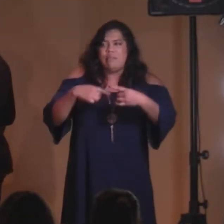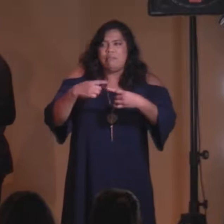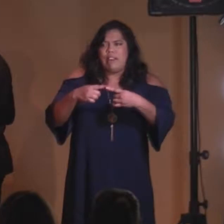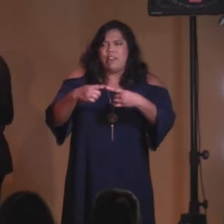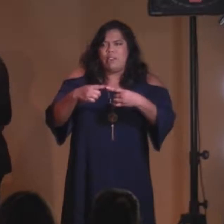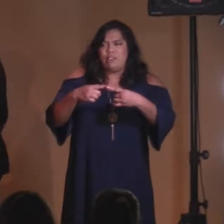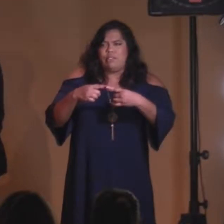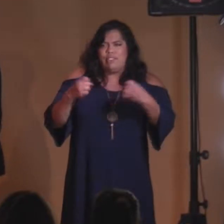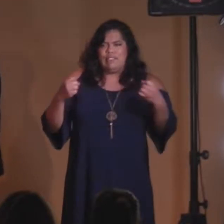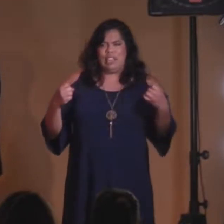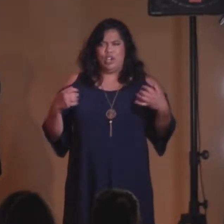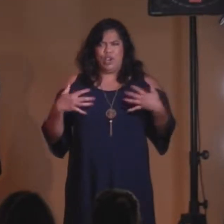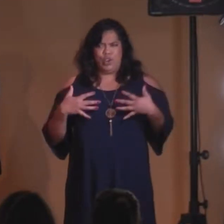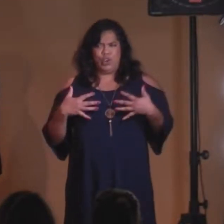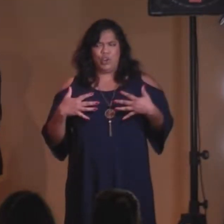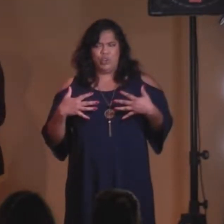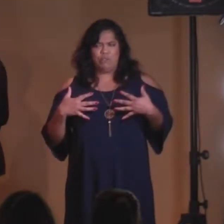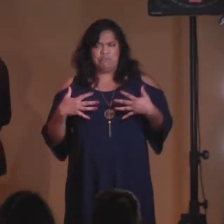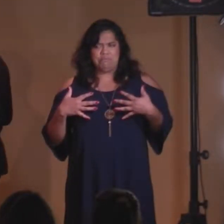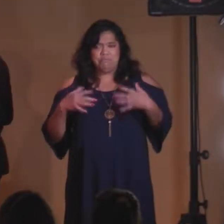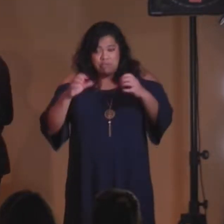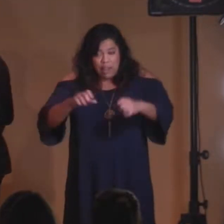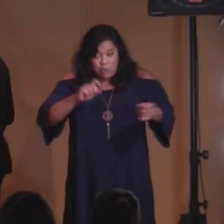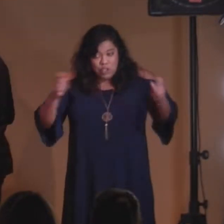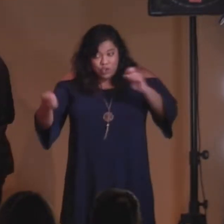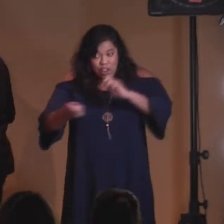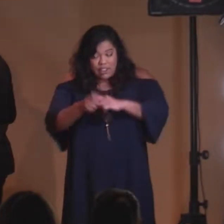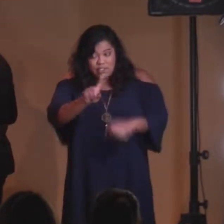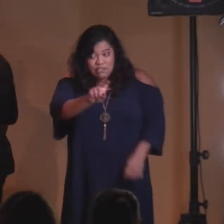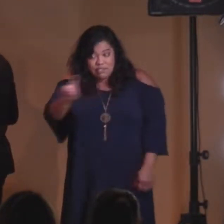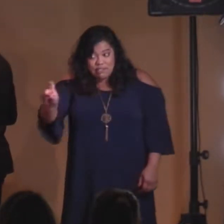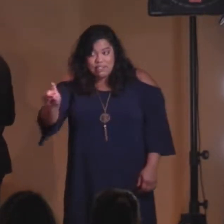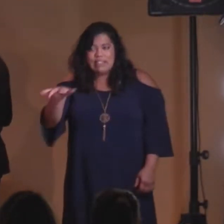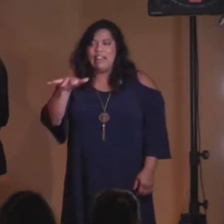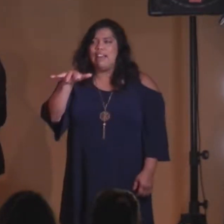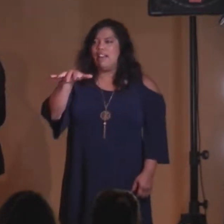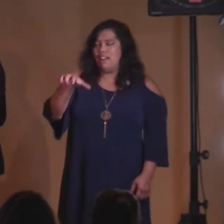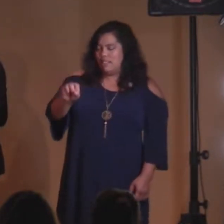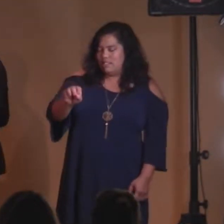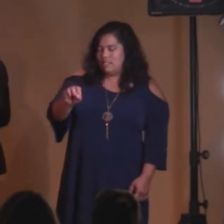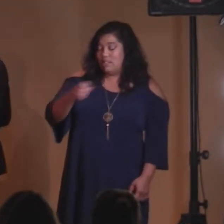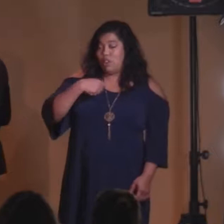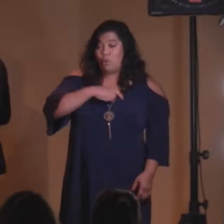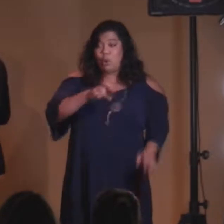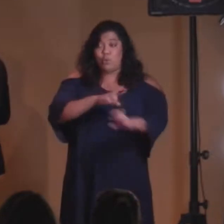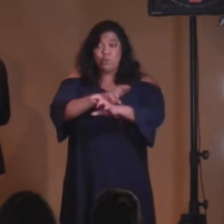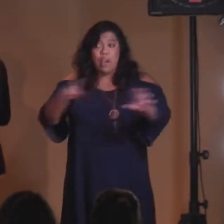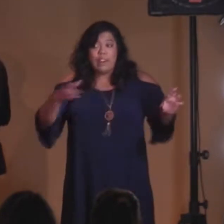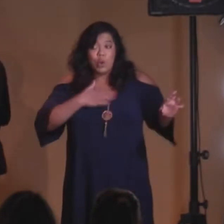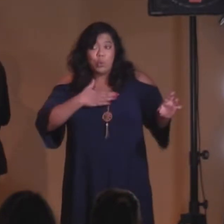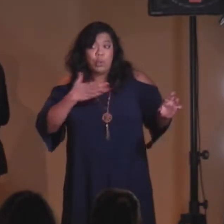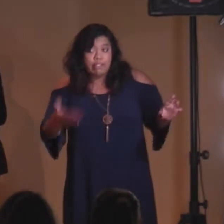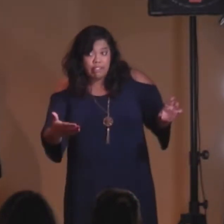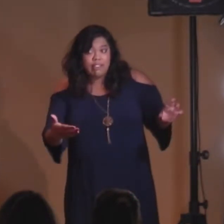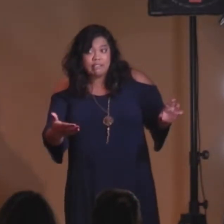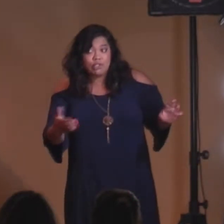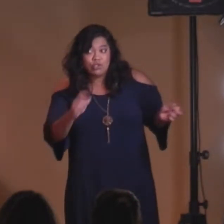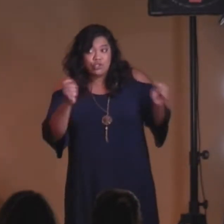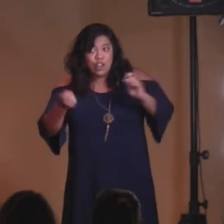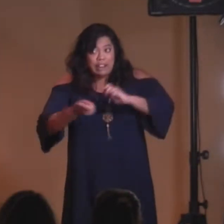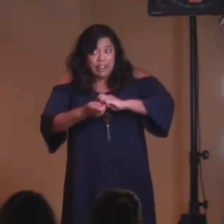fear. Can we do something about that? Yes. Are we ready and willing to do something about